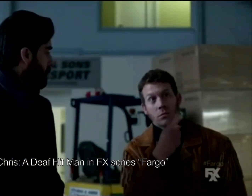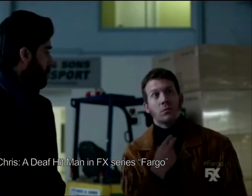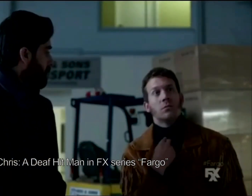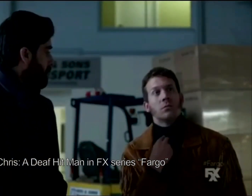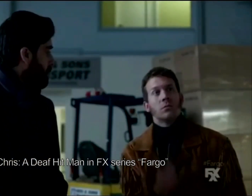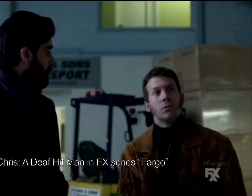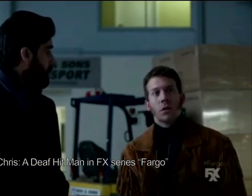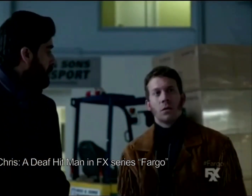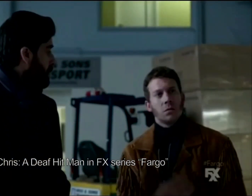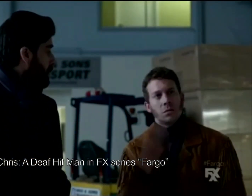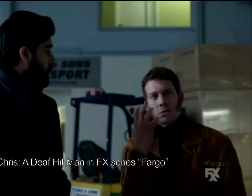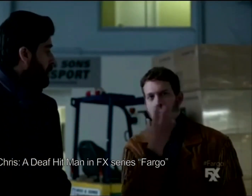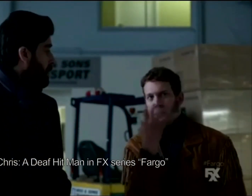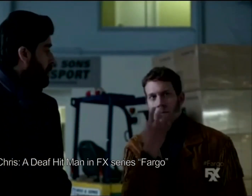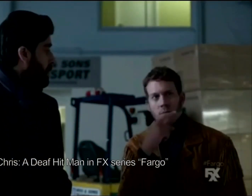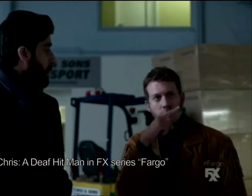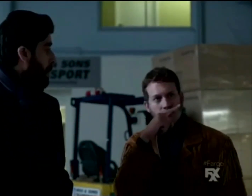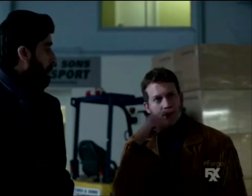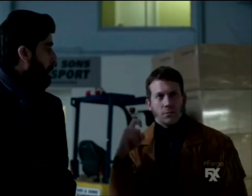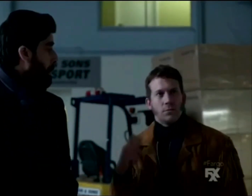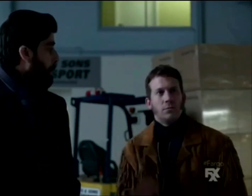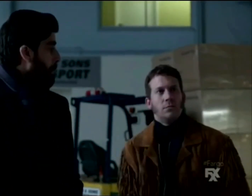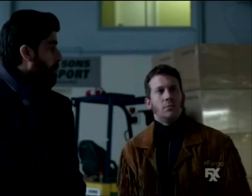in the FX series Fargo.